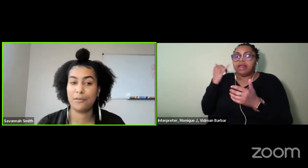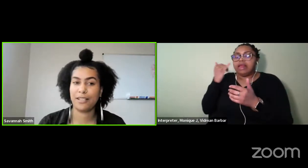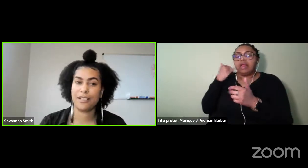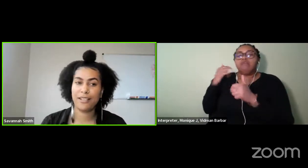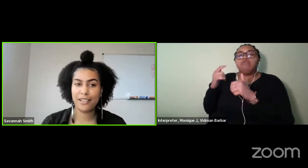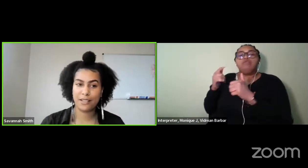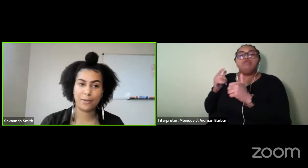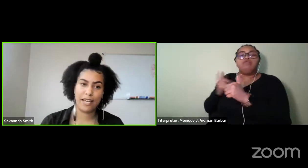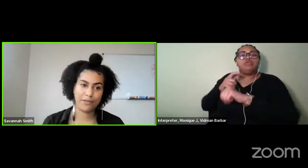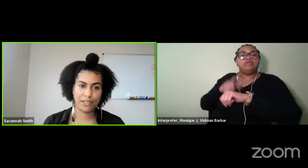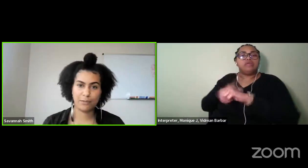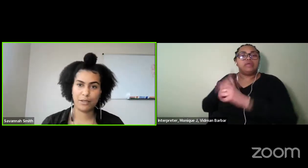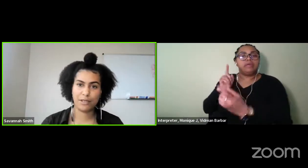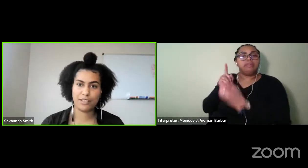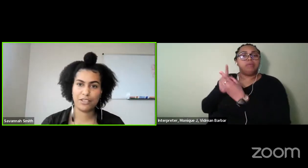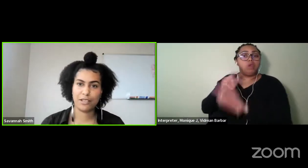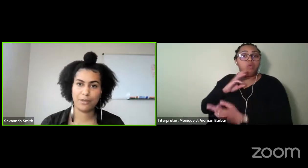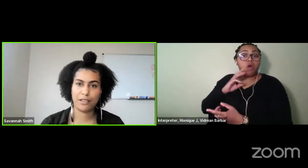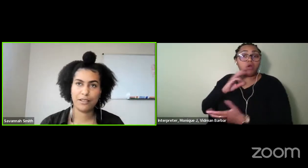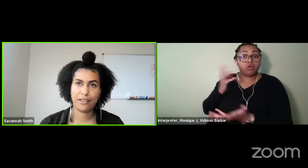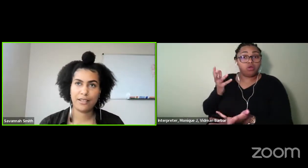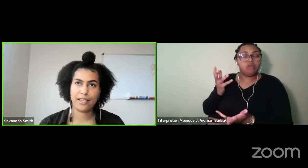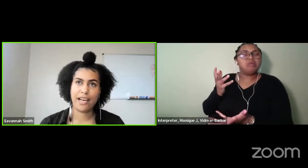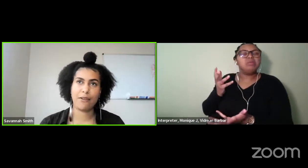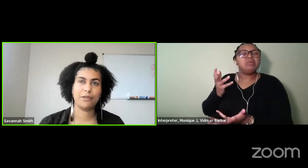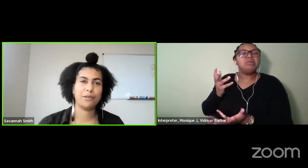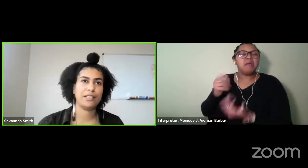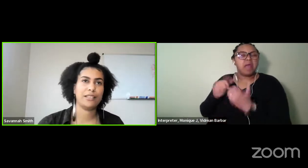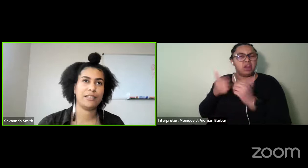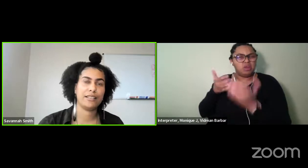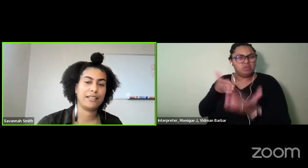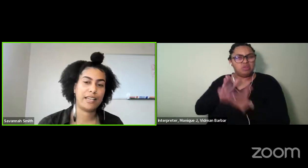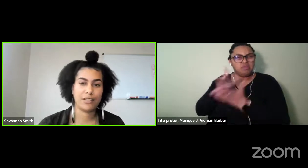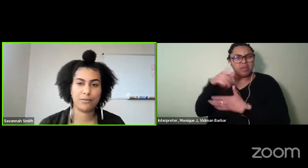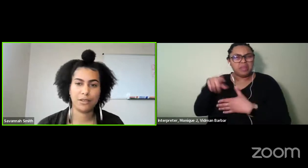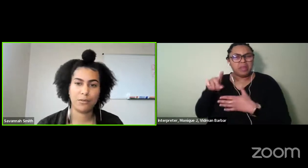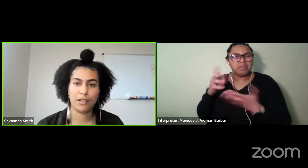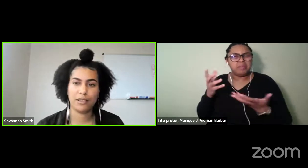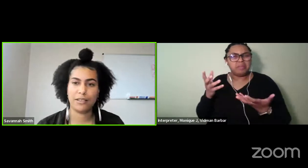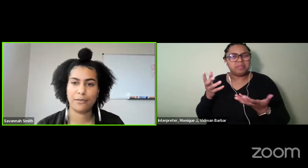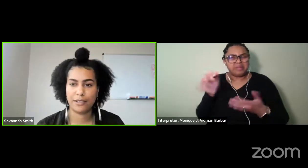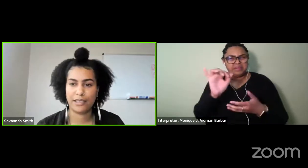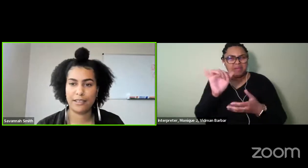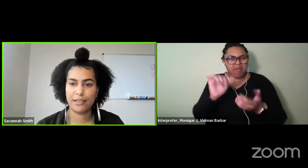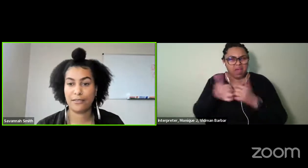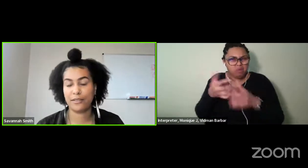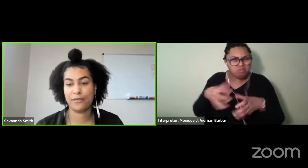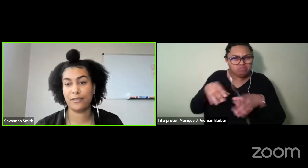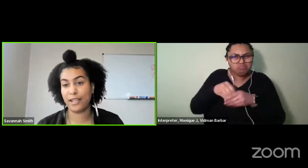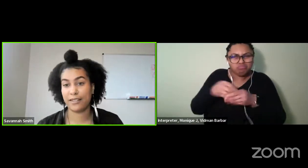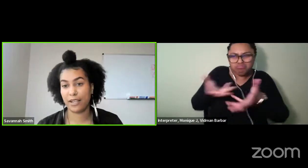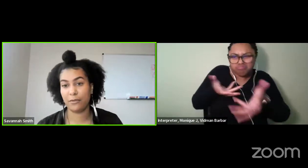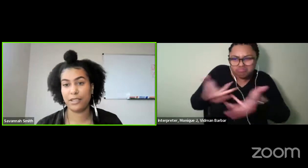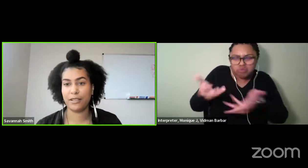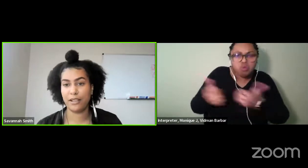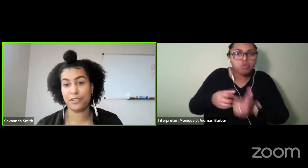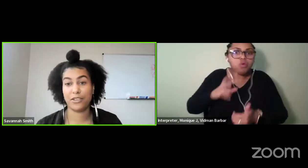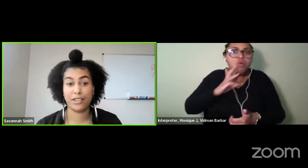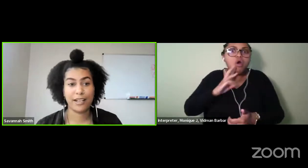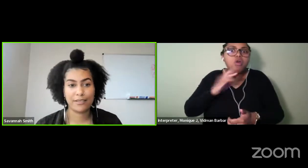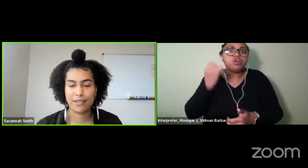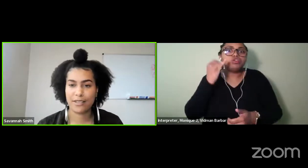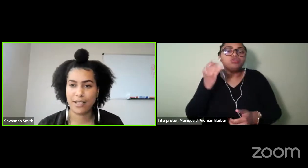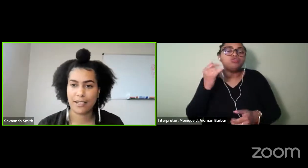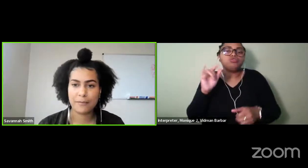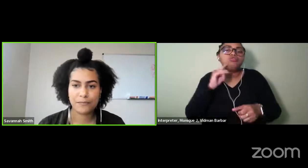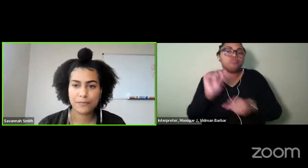time, or somebody that we have an intimate relationship with, how would we engage with the water differently if that's how we